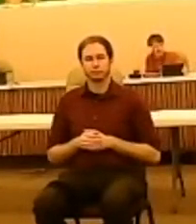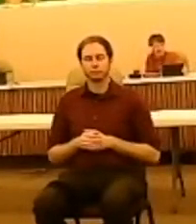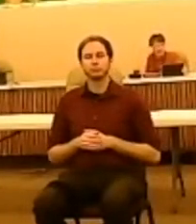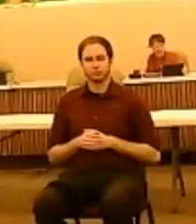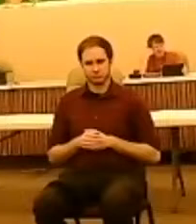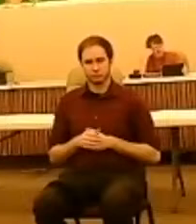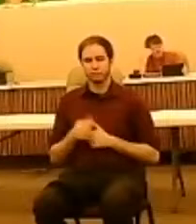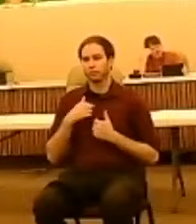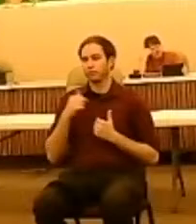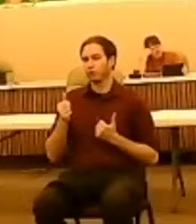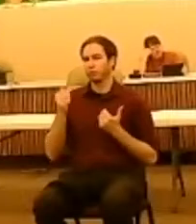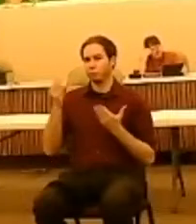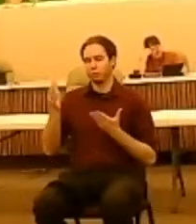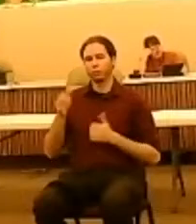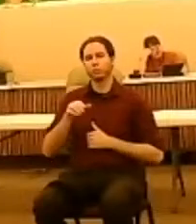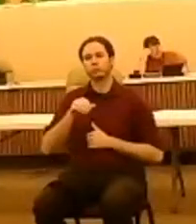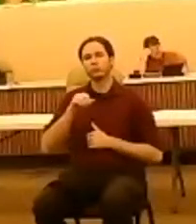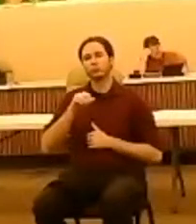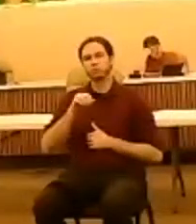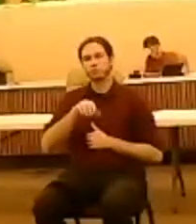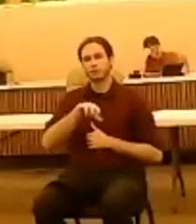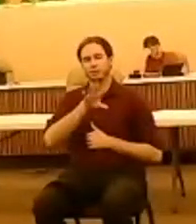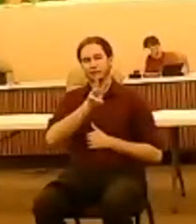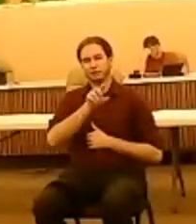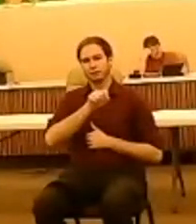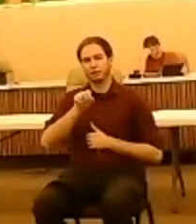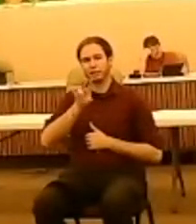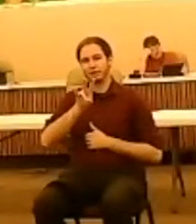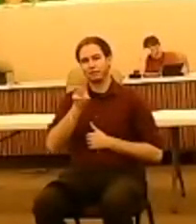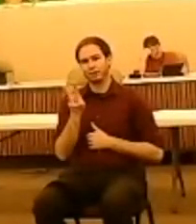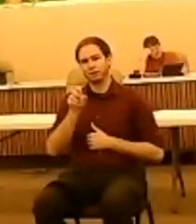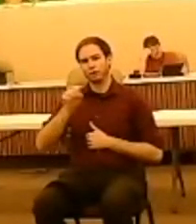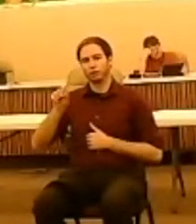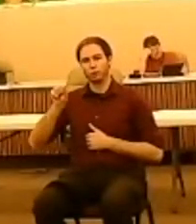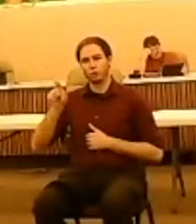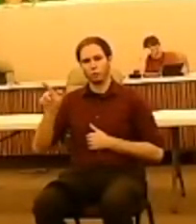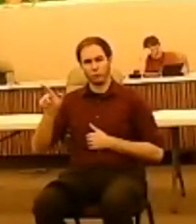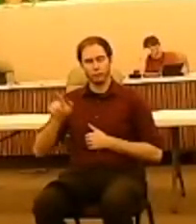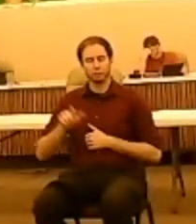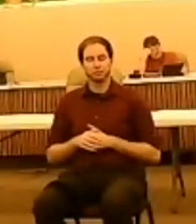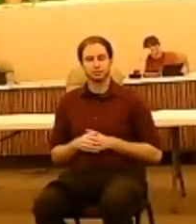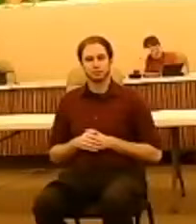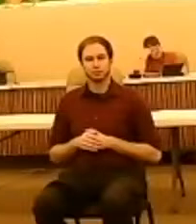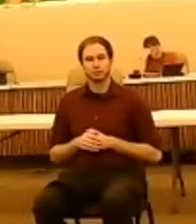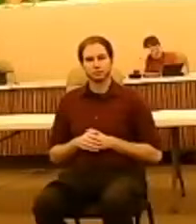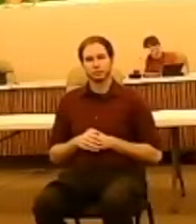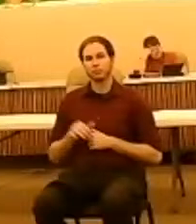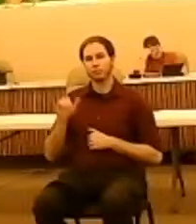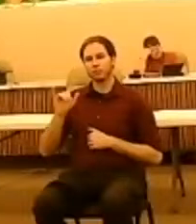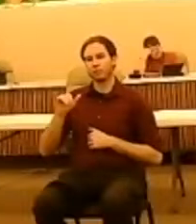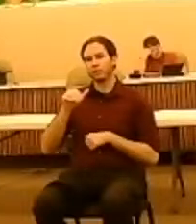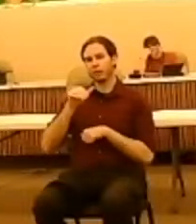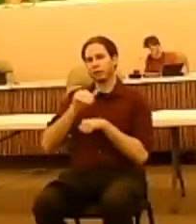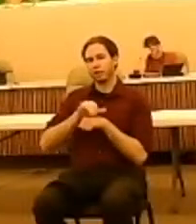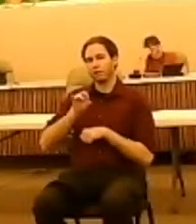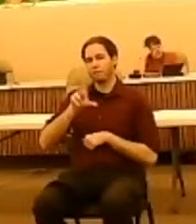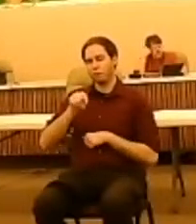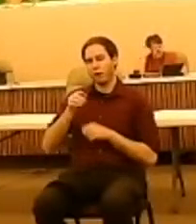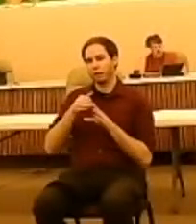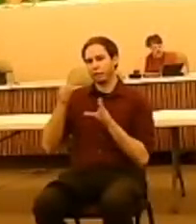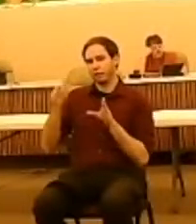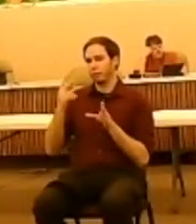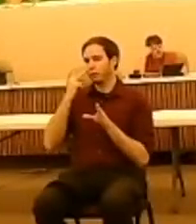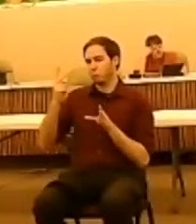Fellow board members, I have resolution 6-76, 2021. Whereas the Night Frost Neighbors Memorial